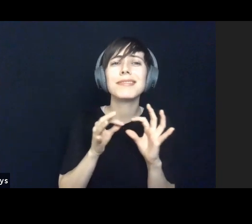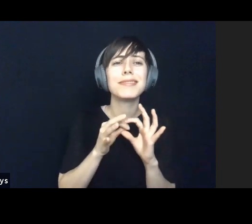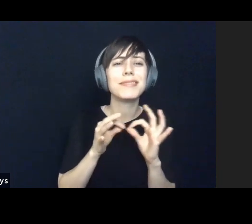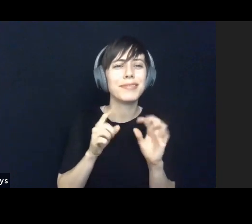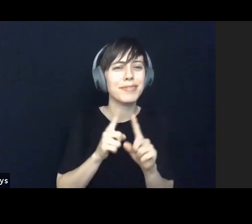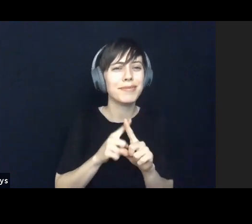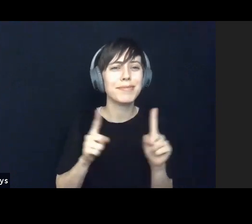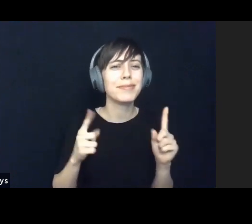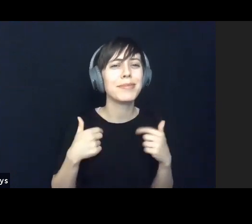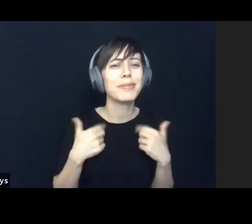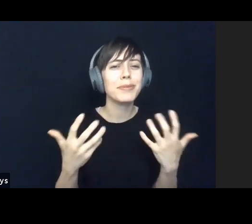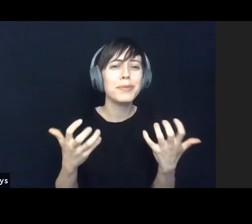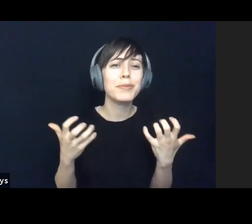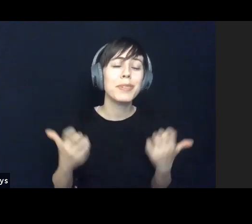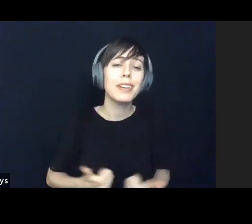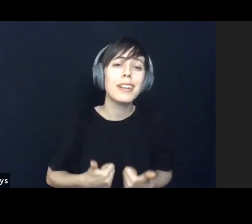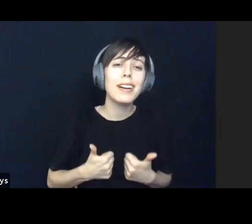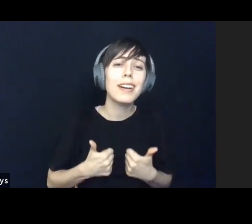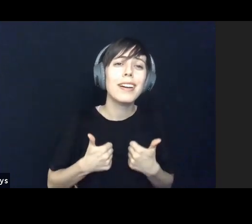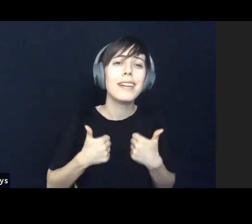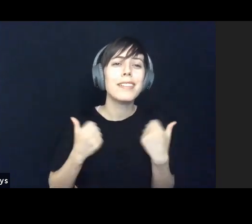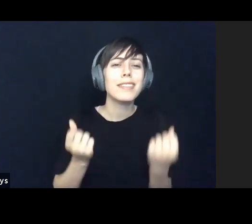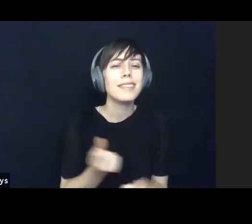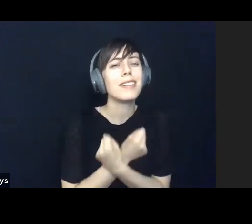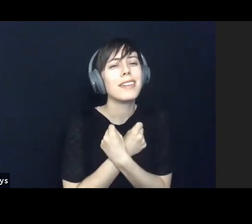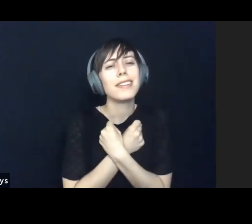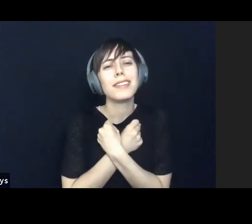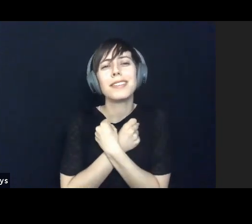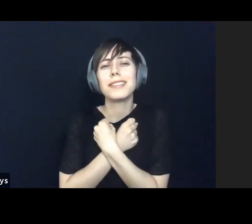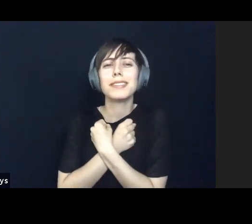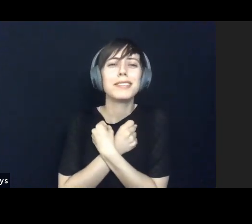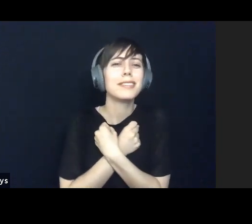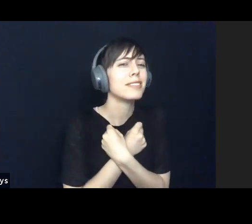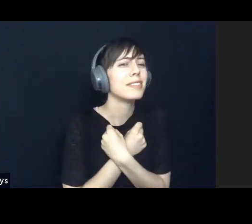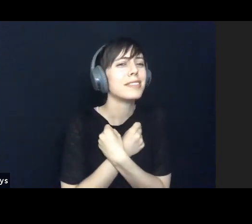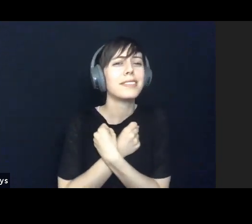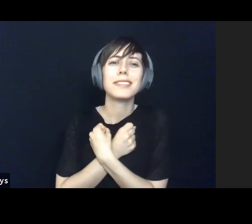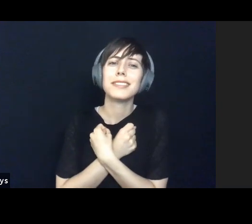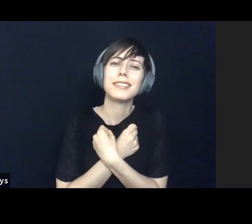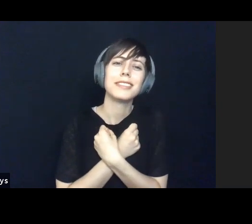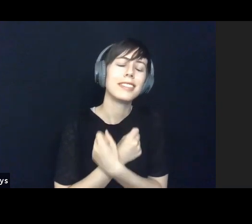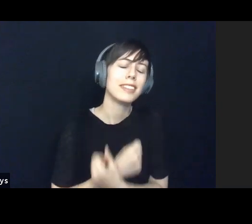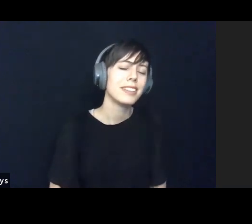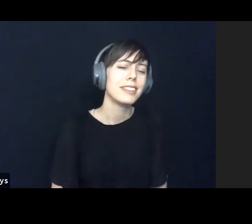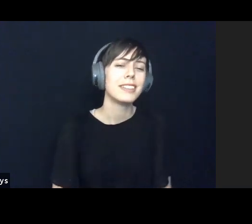Thank you.